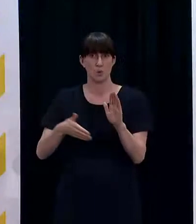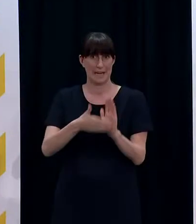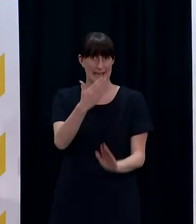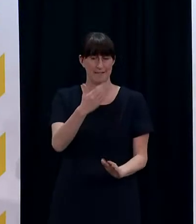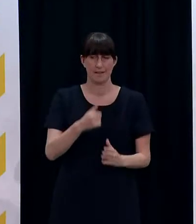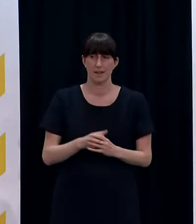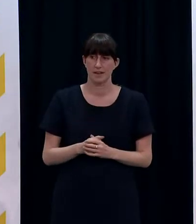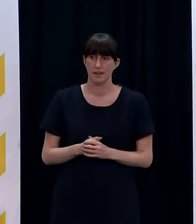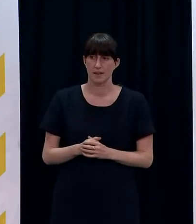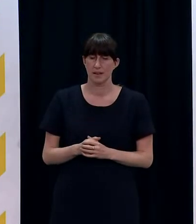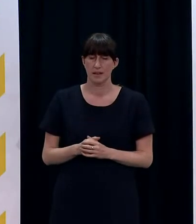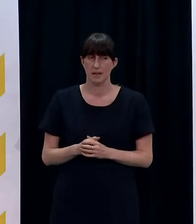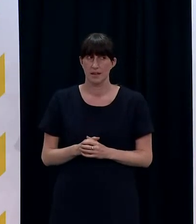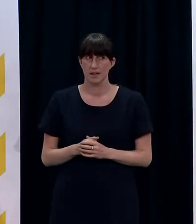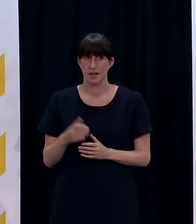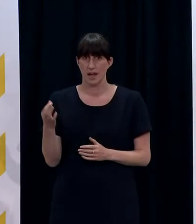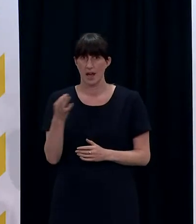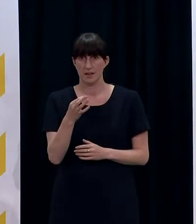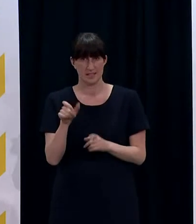So